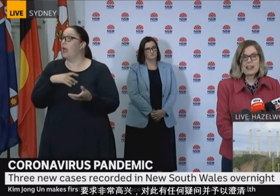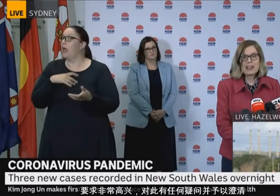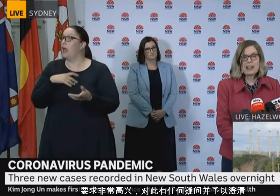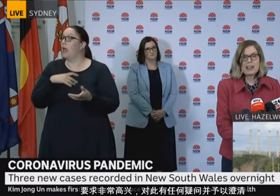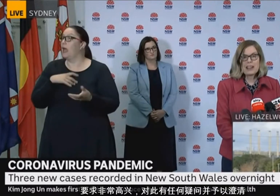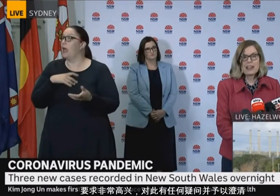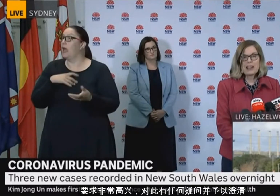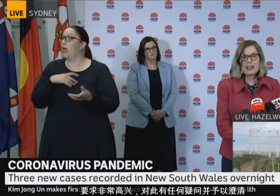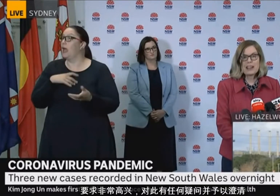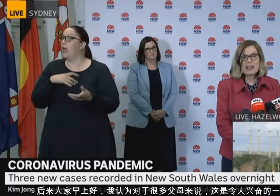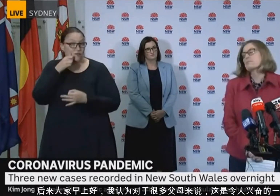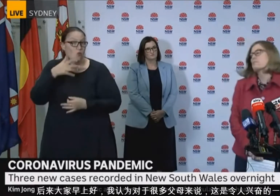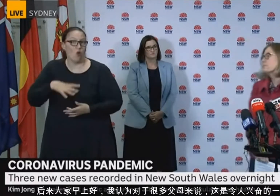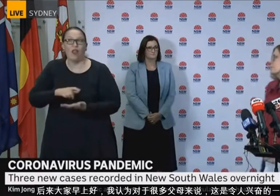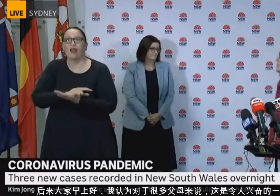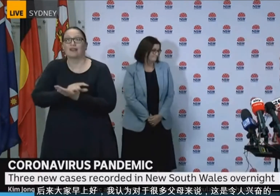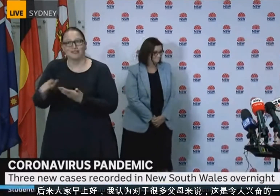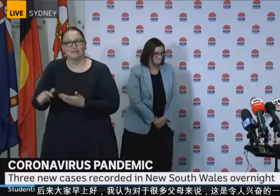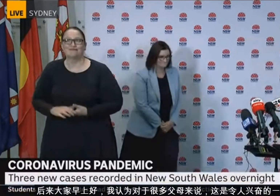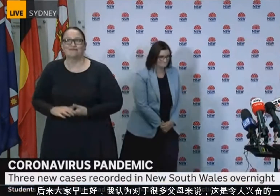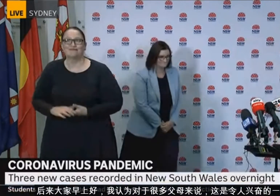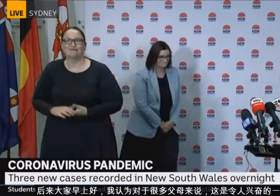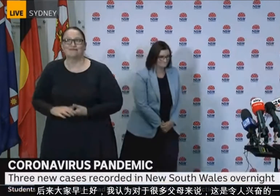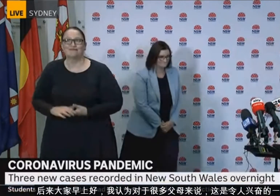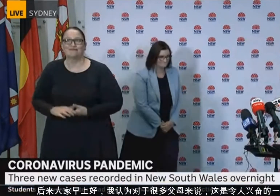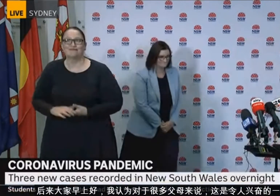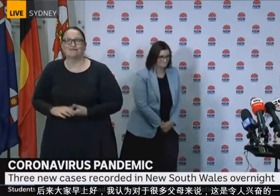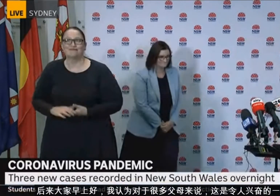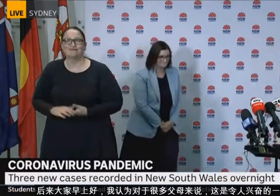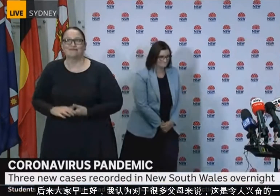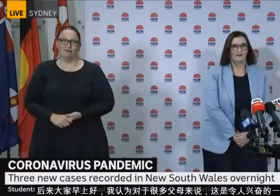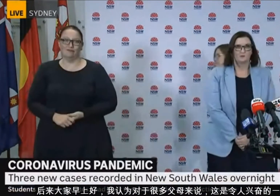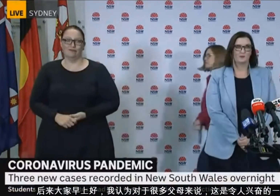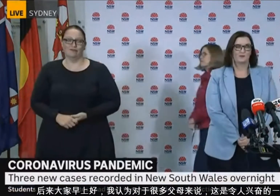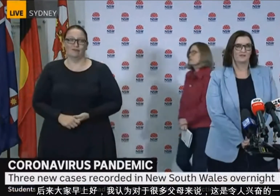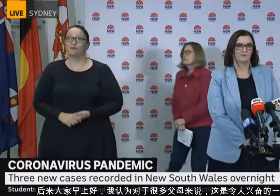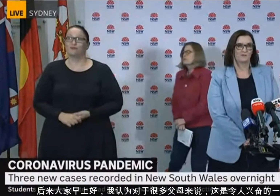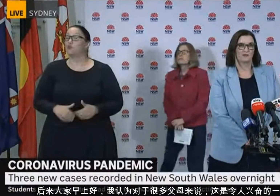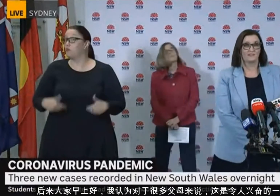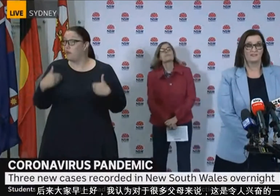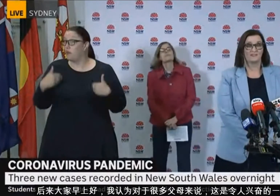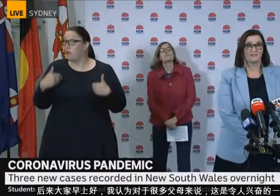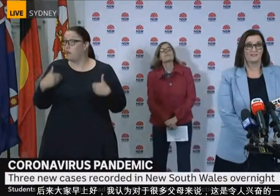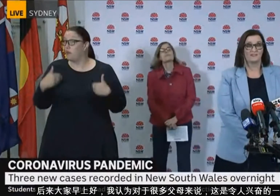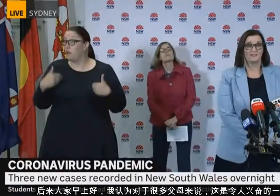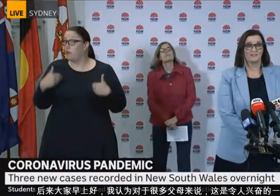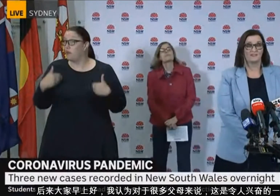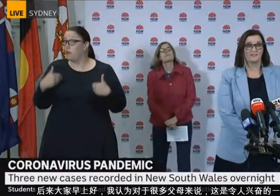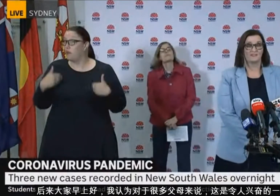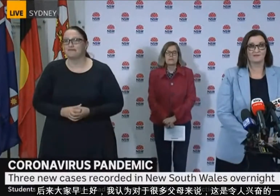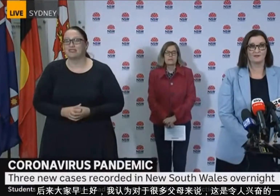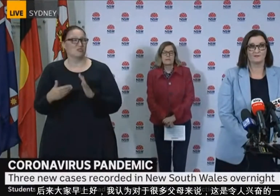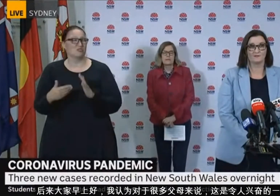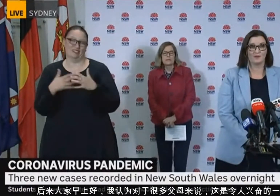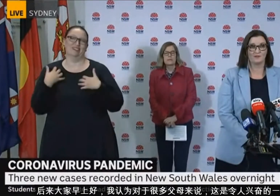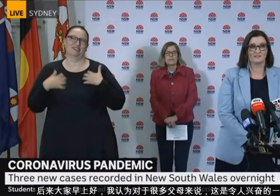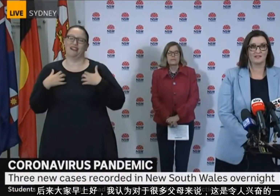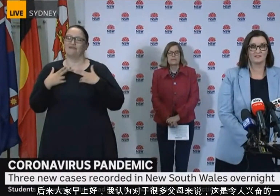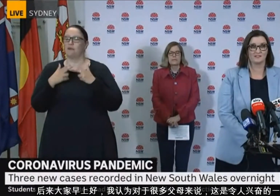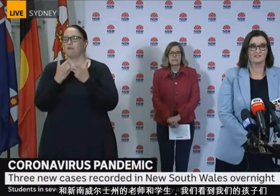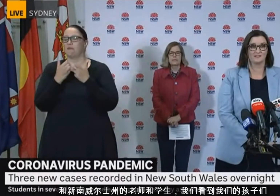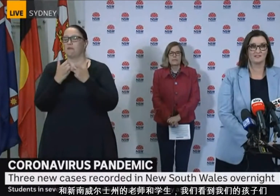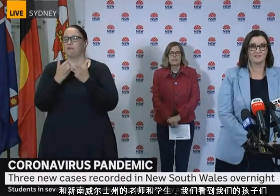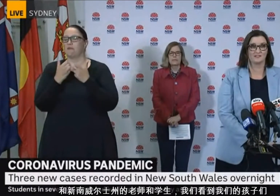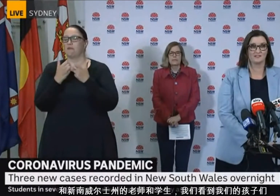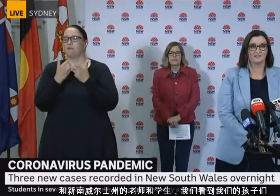to take any questions about that and clarify that later. Well, good morning, everybody. I think it's an exciting